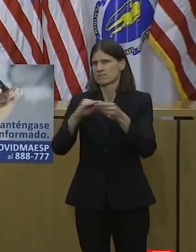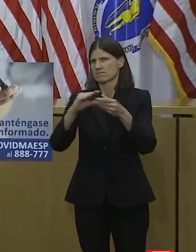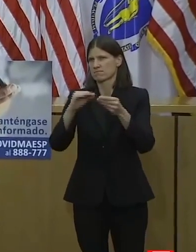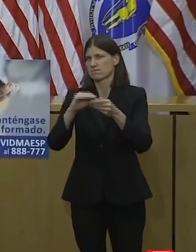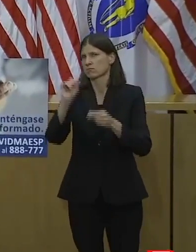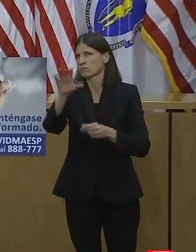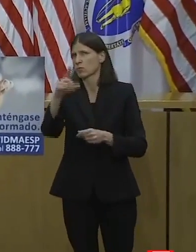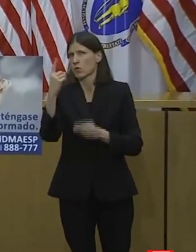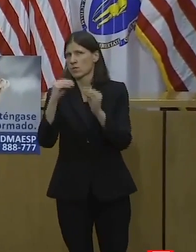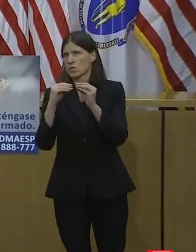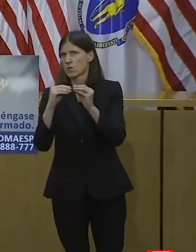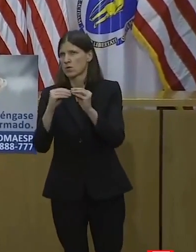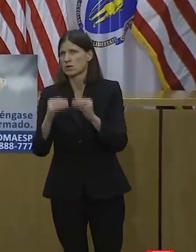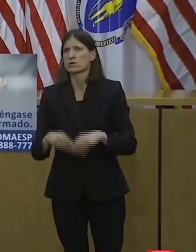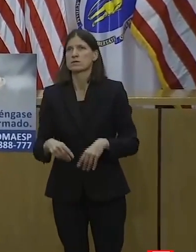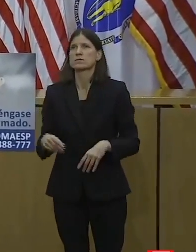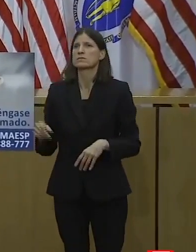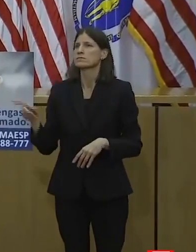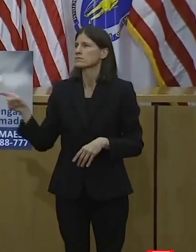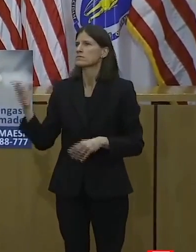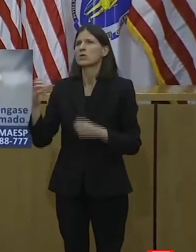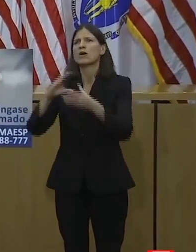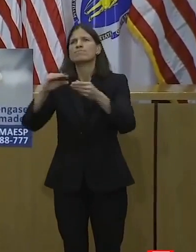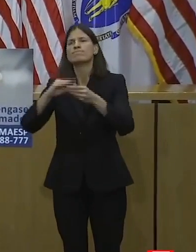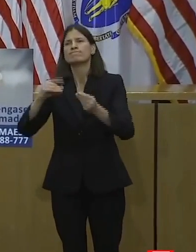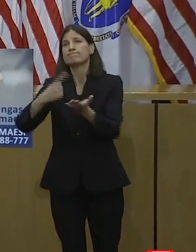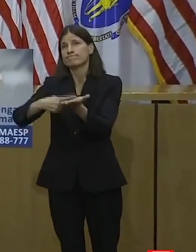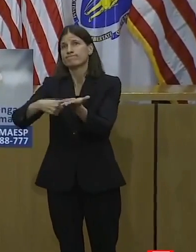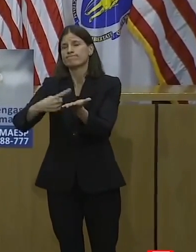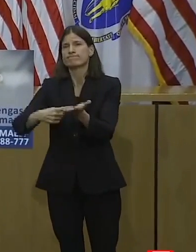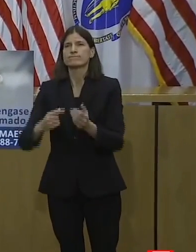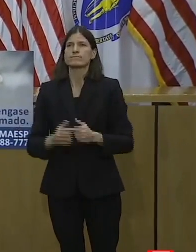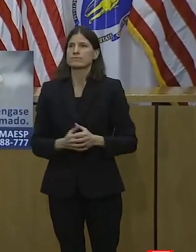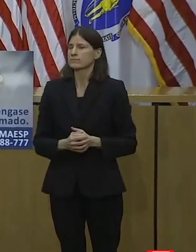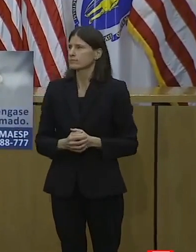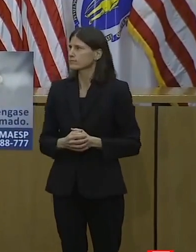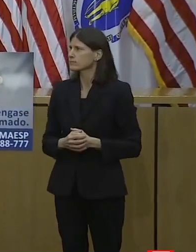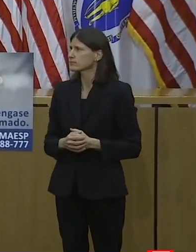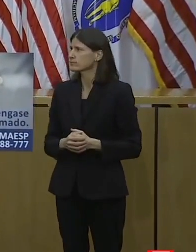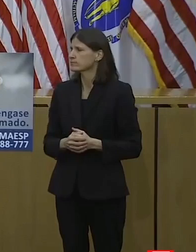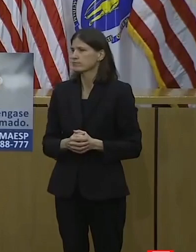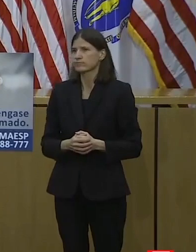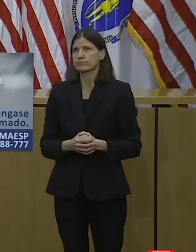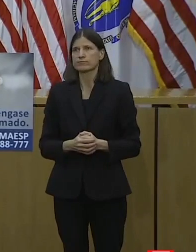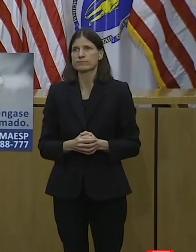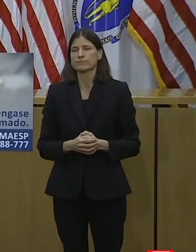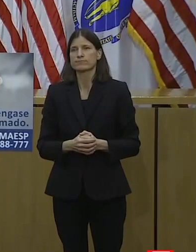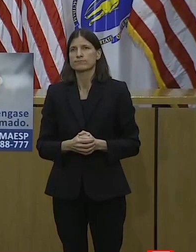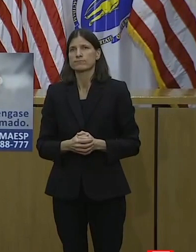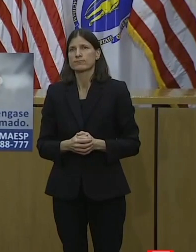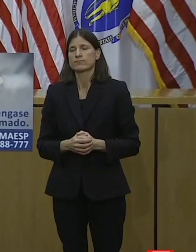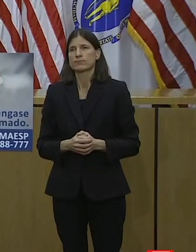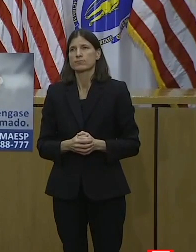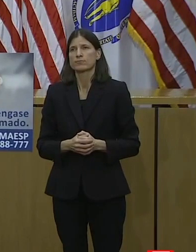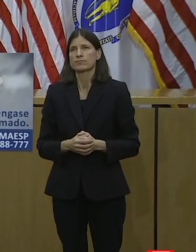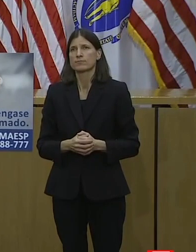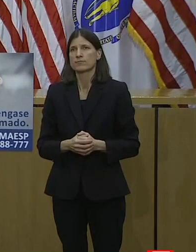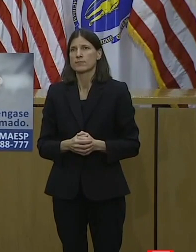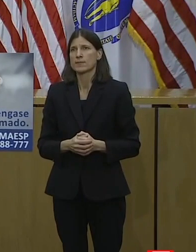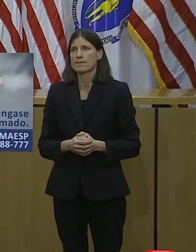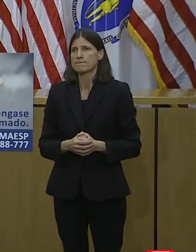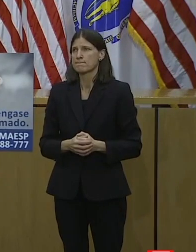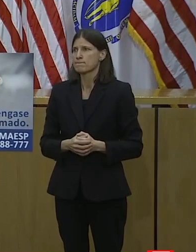I'm smiling a little bit because she and I had our first face-to-face, socially distant meeting late